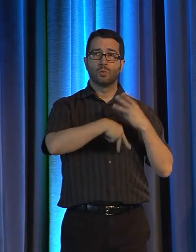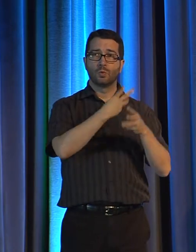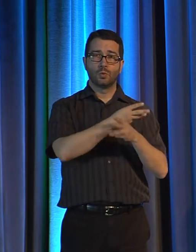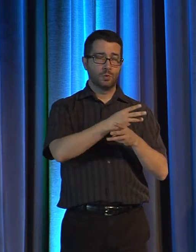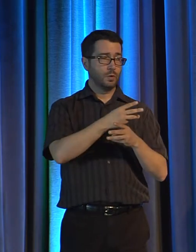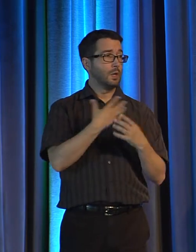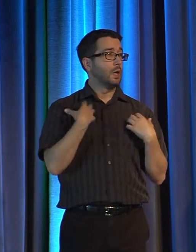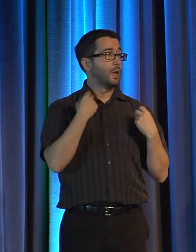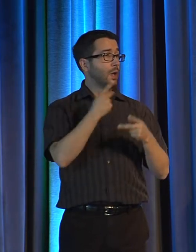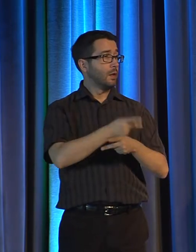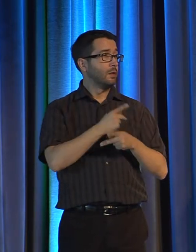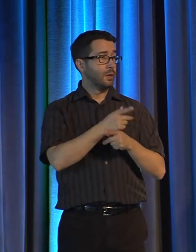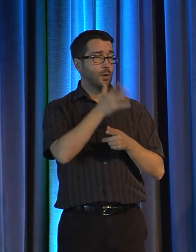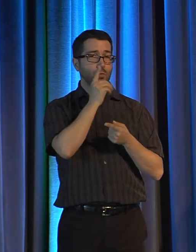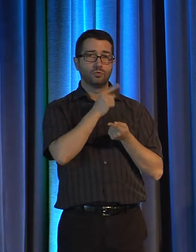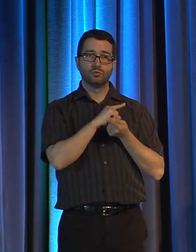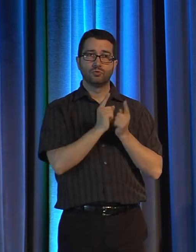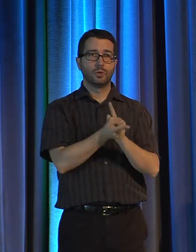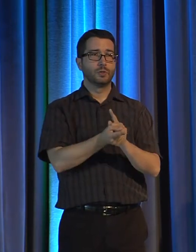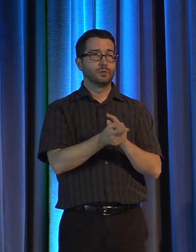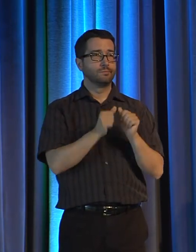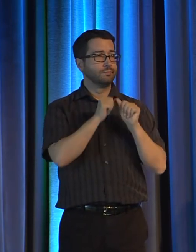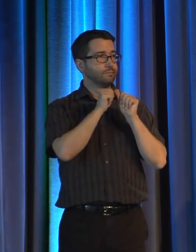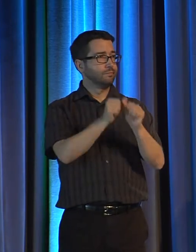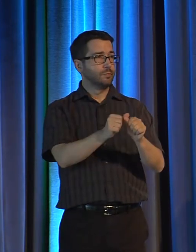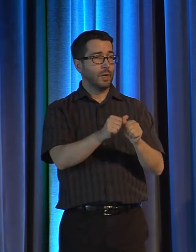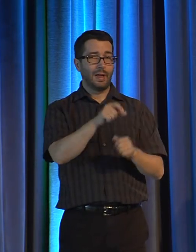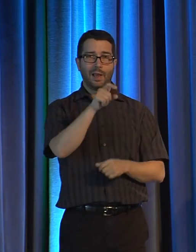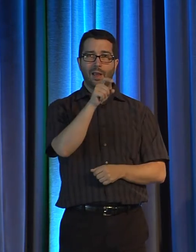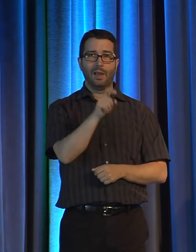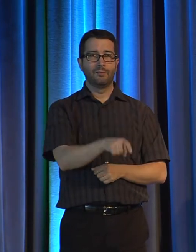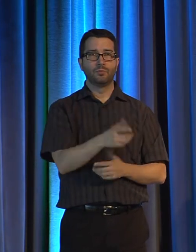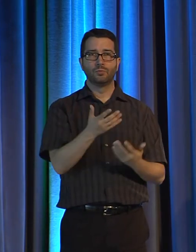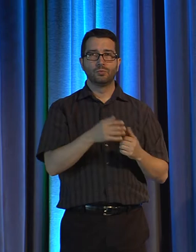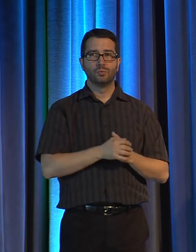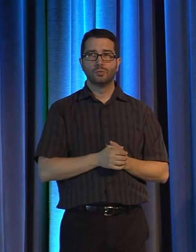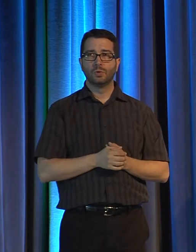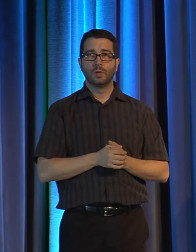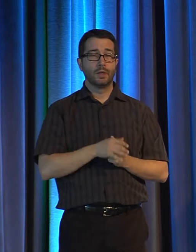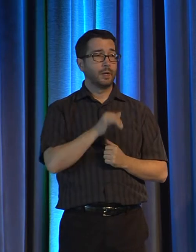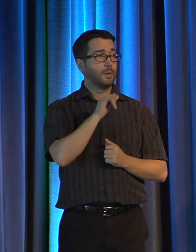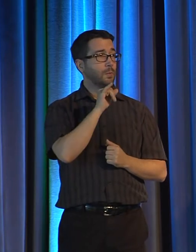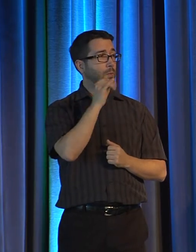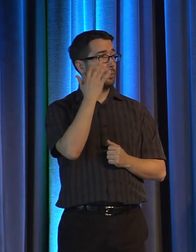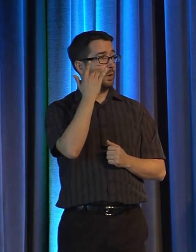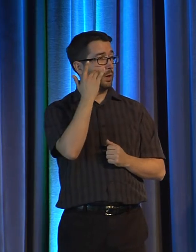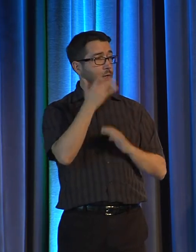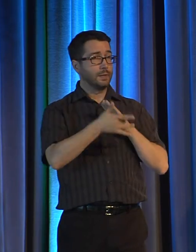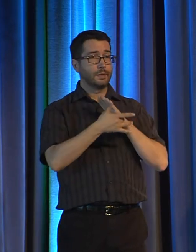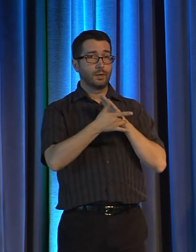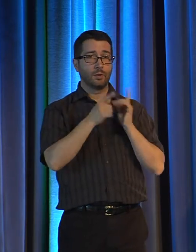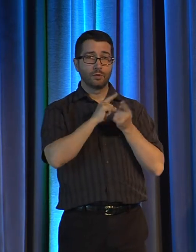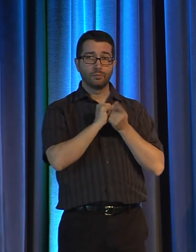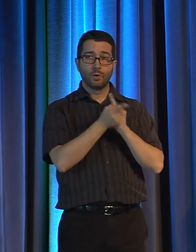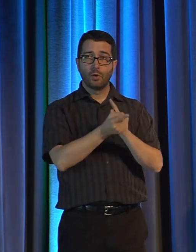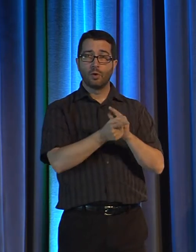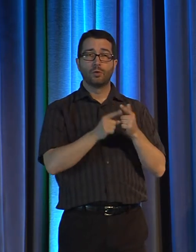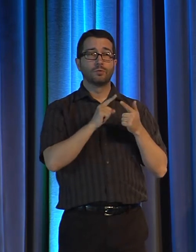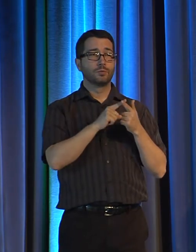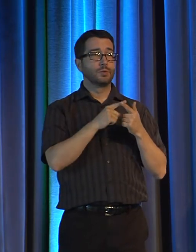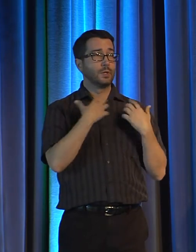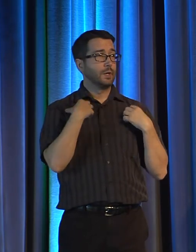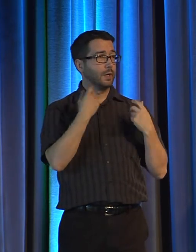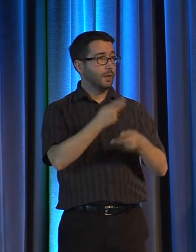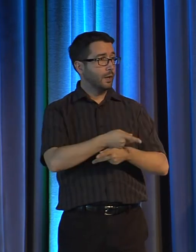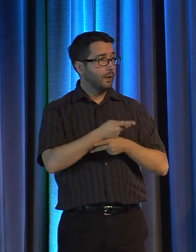change in healthcare. There has to be continued change in healthcare because technology evolves, delivery of care